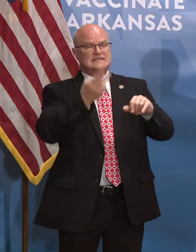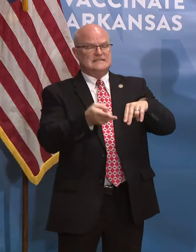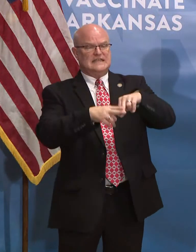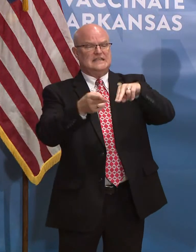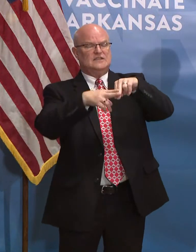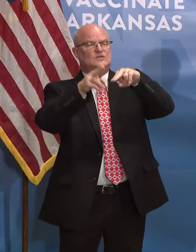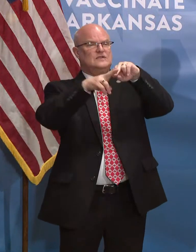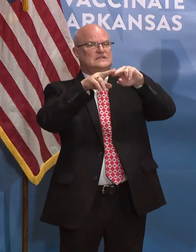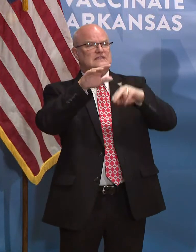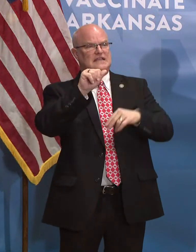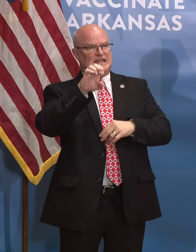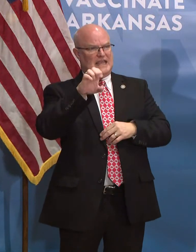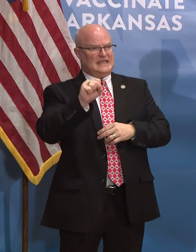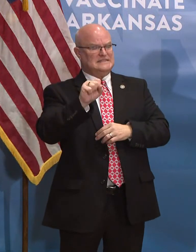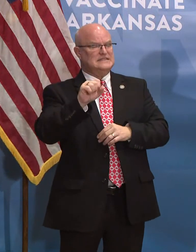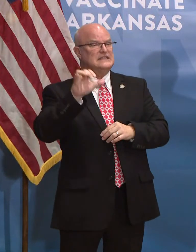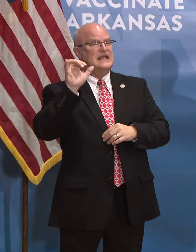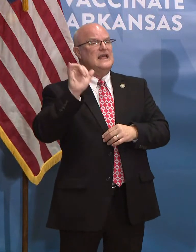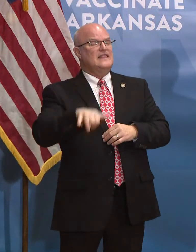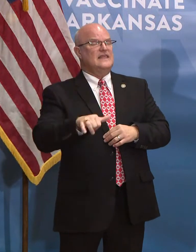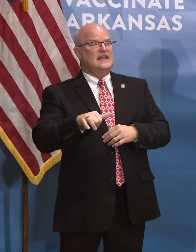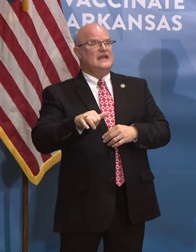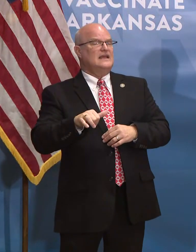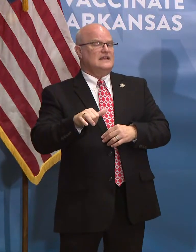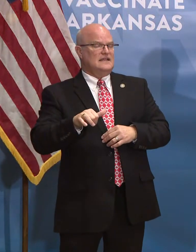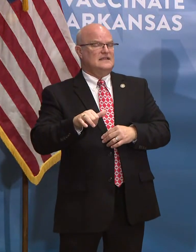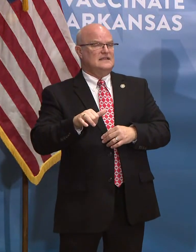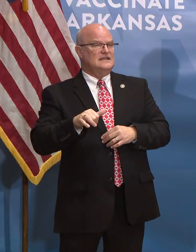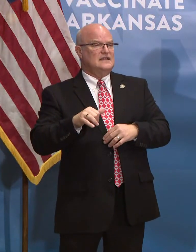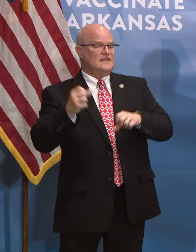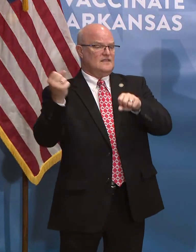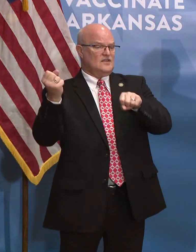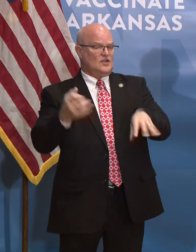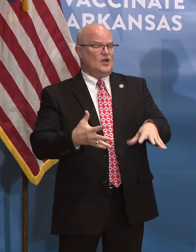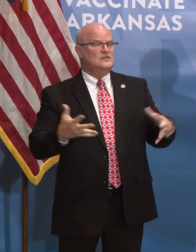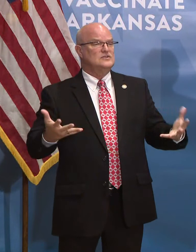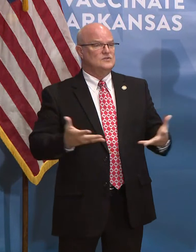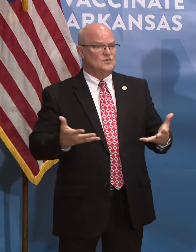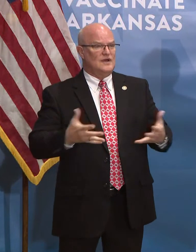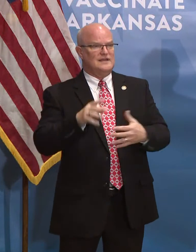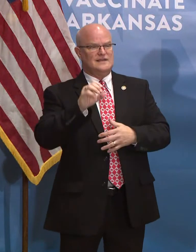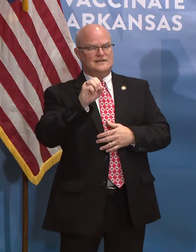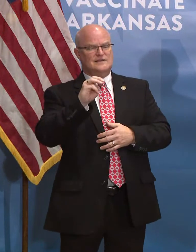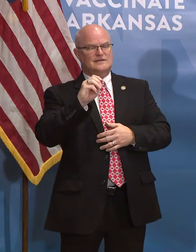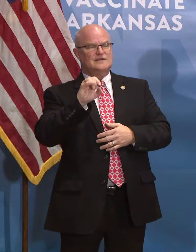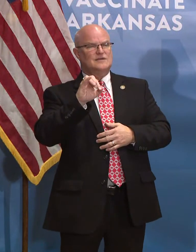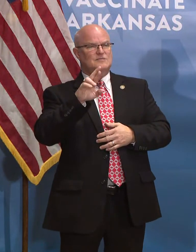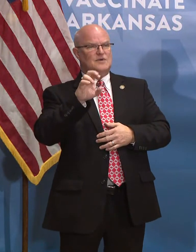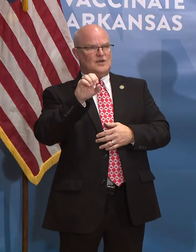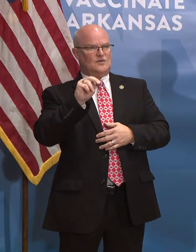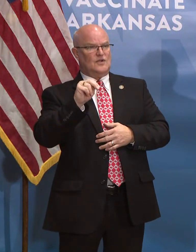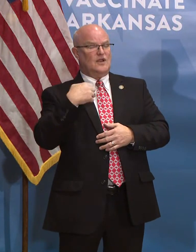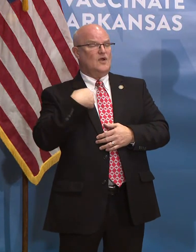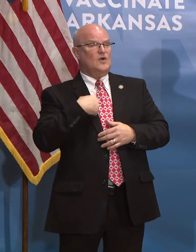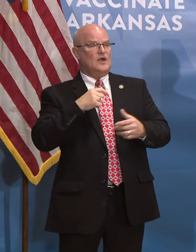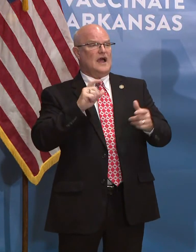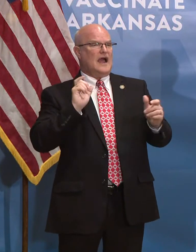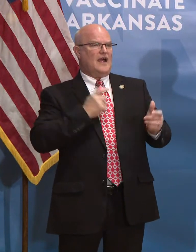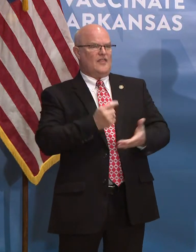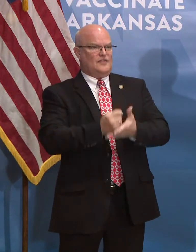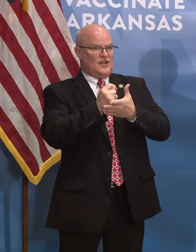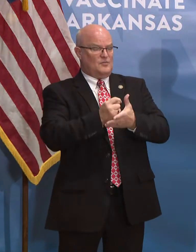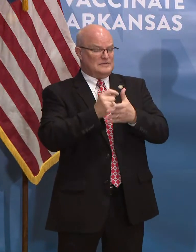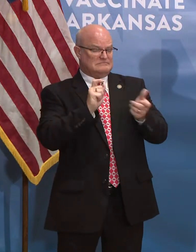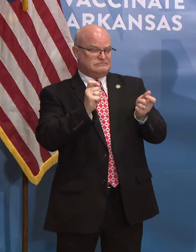significant numbers of cases. The logical cause is Omicron. We are adjusting our therapies and